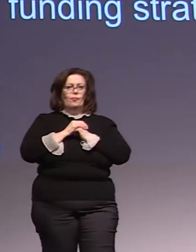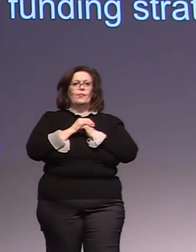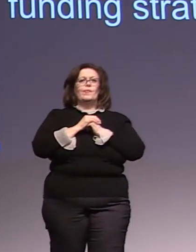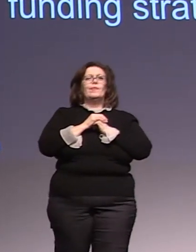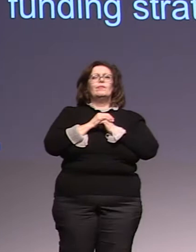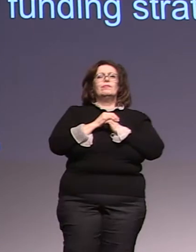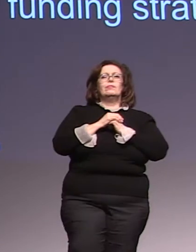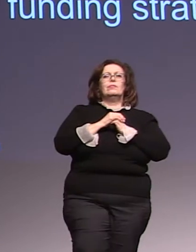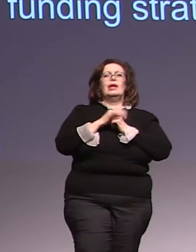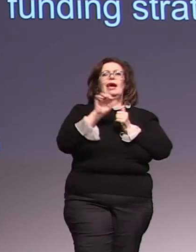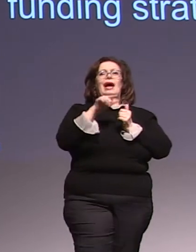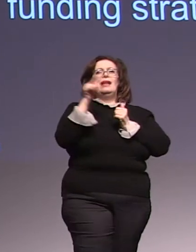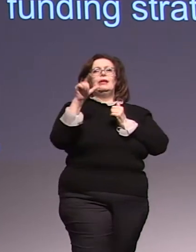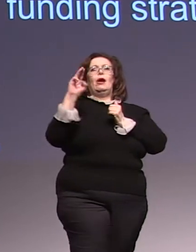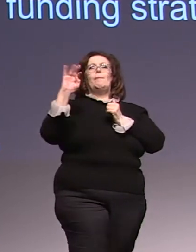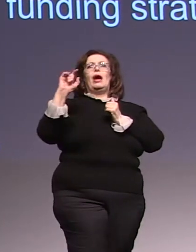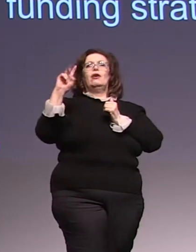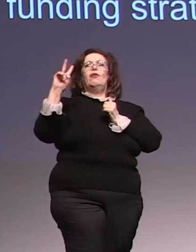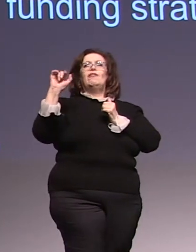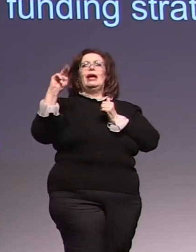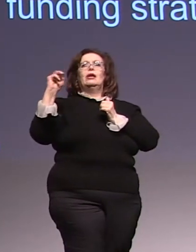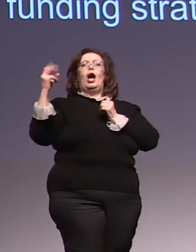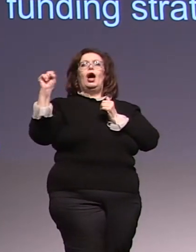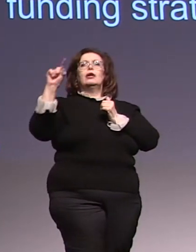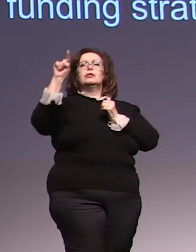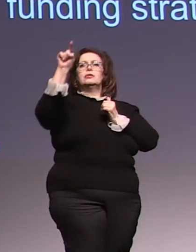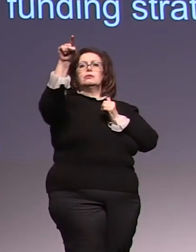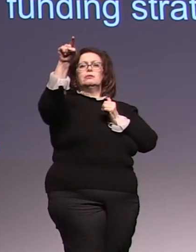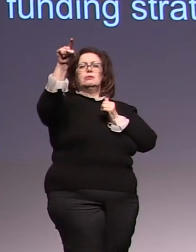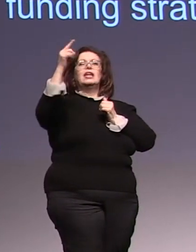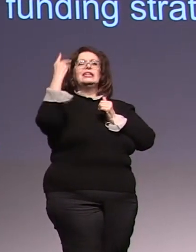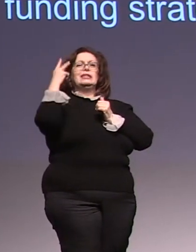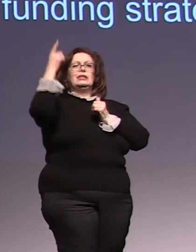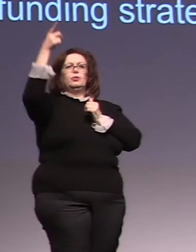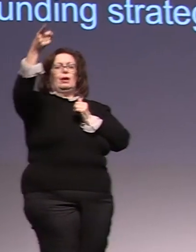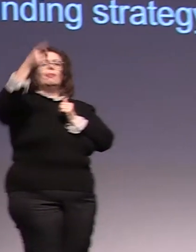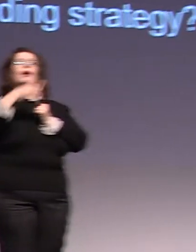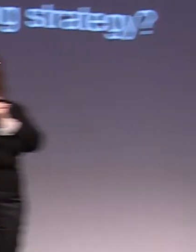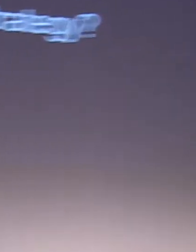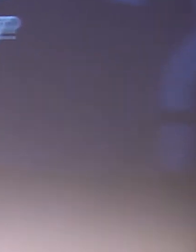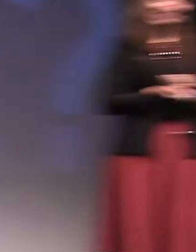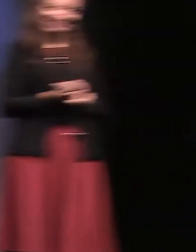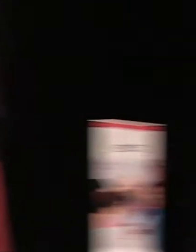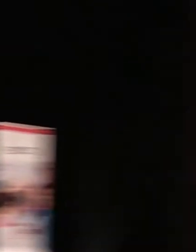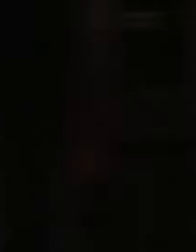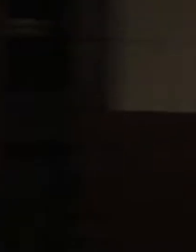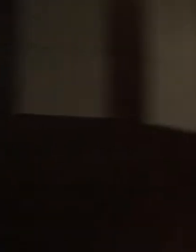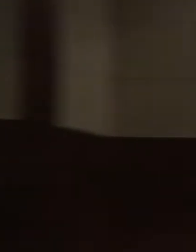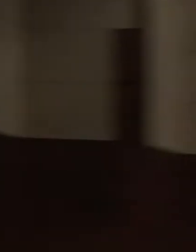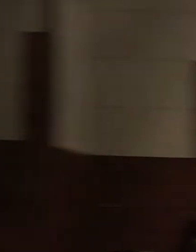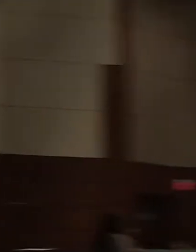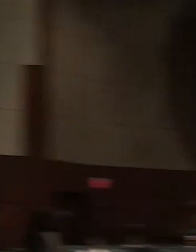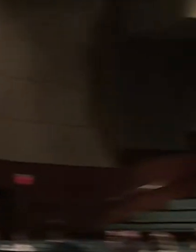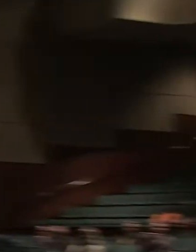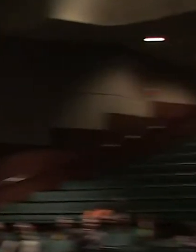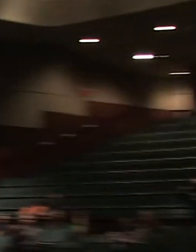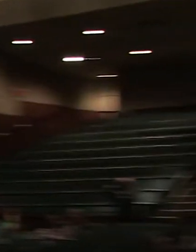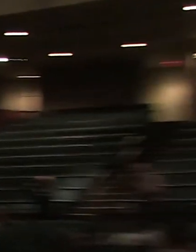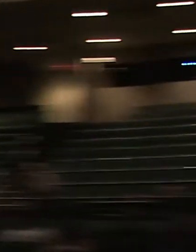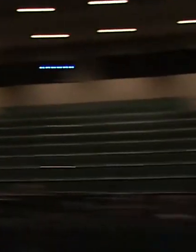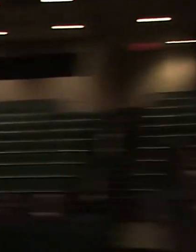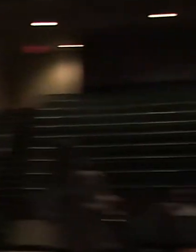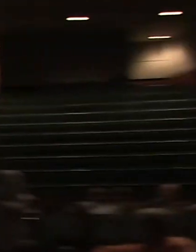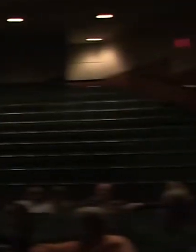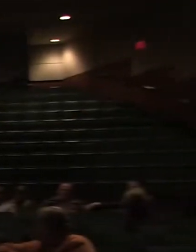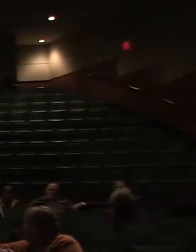Van Hus. Mr. Van Hus, if I could see your hand, please. I see you way back there. Yes, sir, we'll bring a microphone to you. And with that, Ms. McGann, please go ahead and